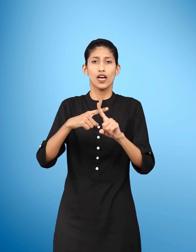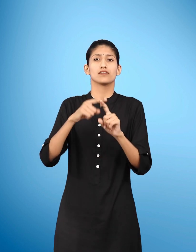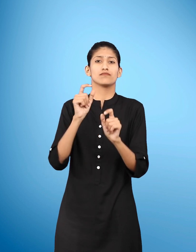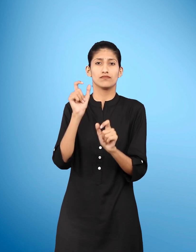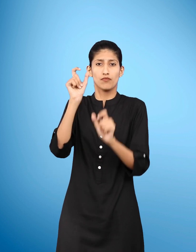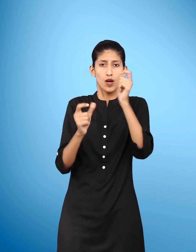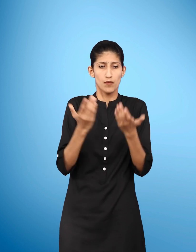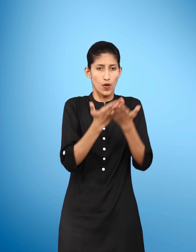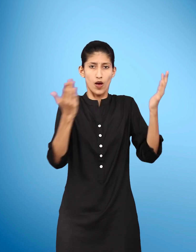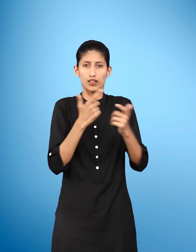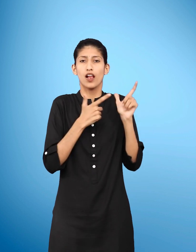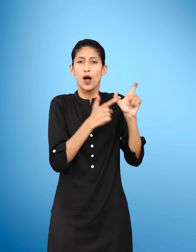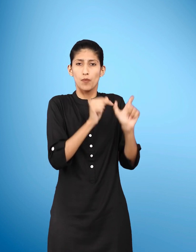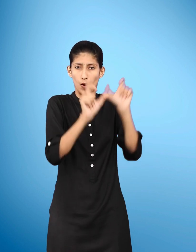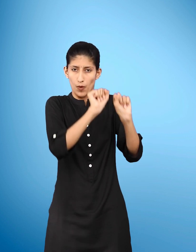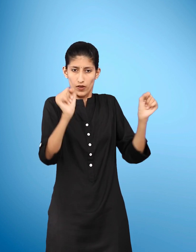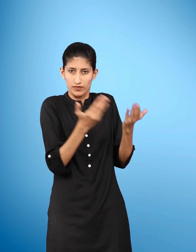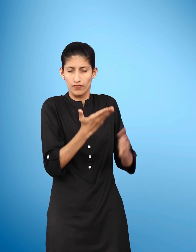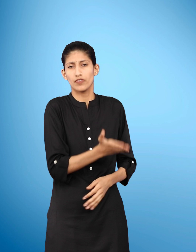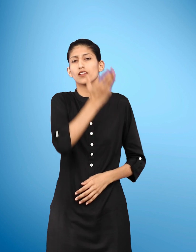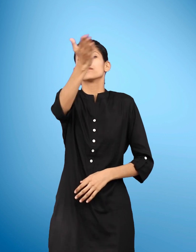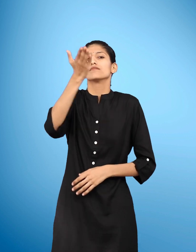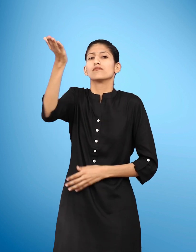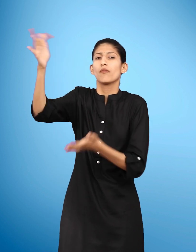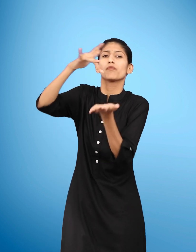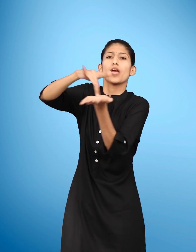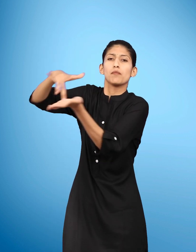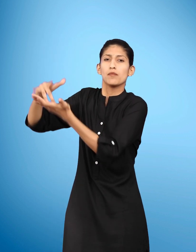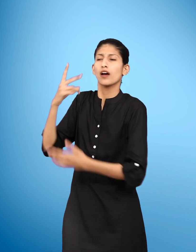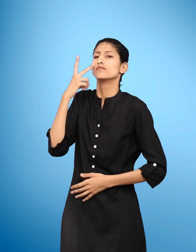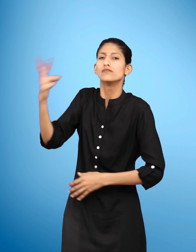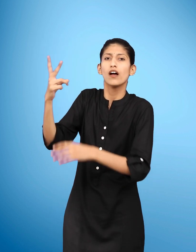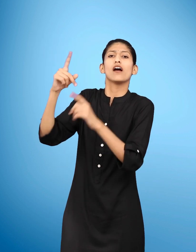Instead, they demanded and received gifts from the people.